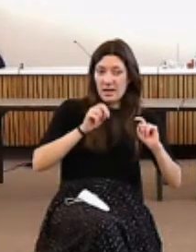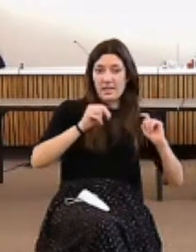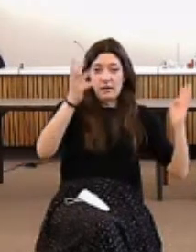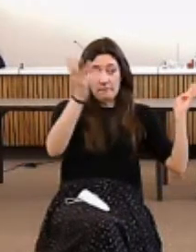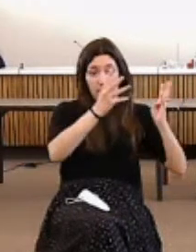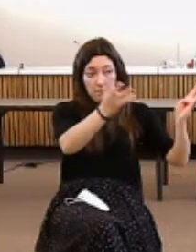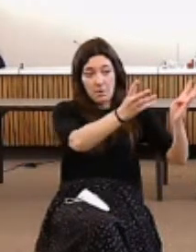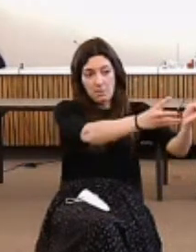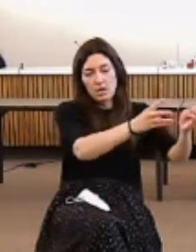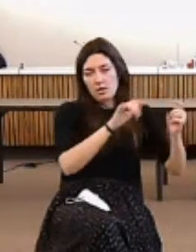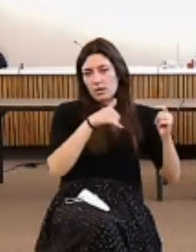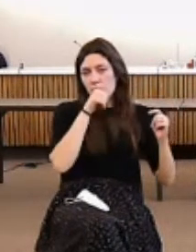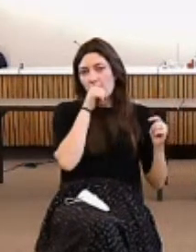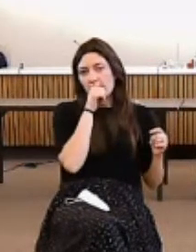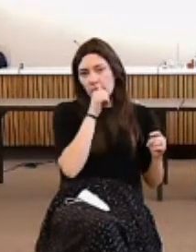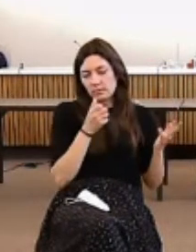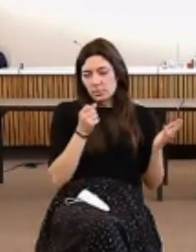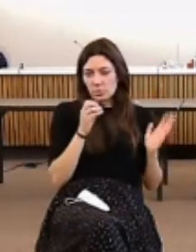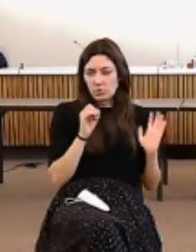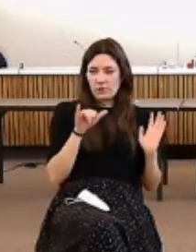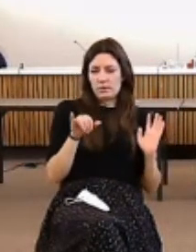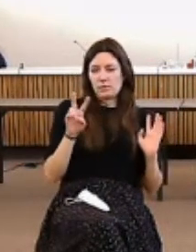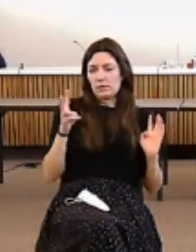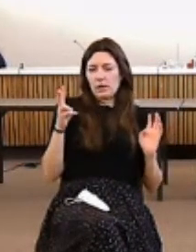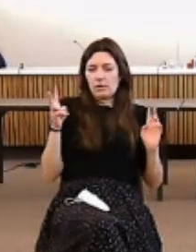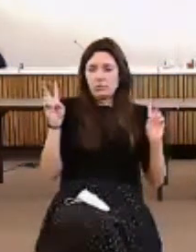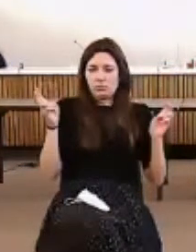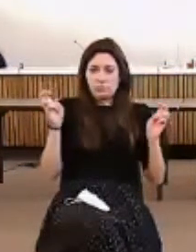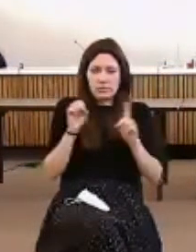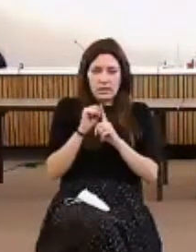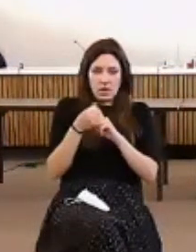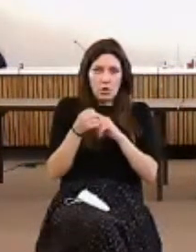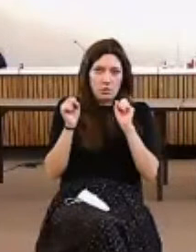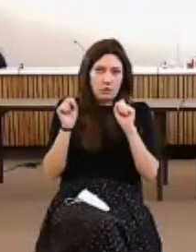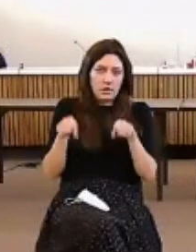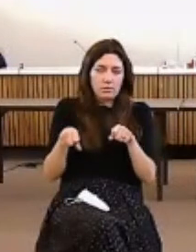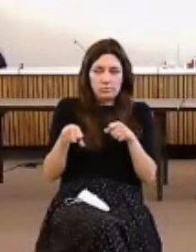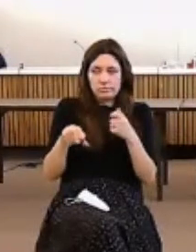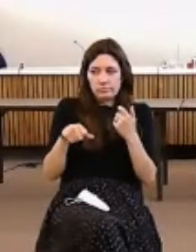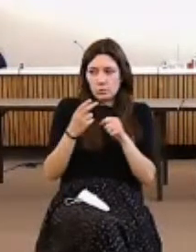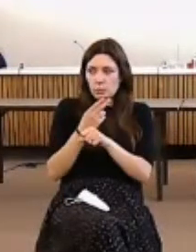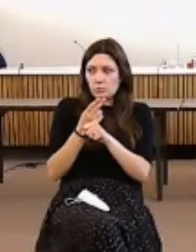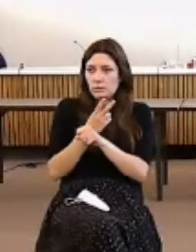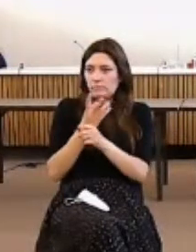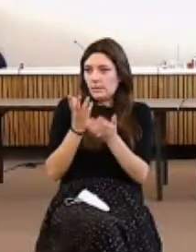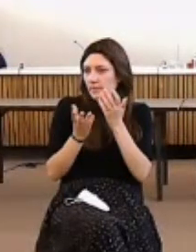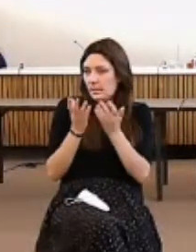private. So Okay, gotcha. that's the second scenario that Mr. Martin was just talking about, that.